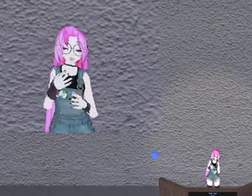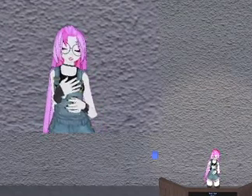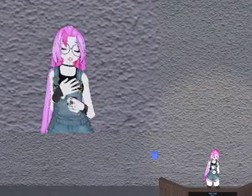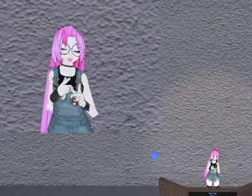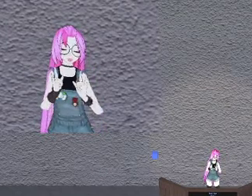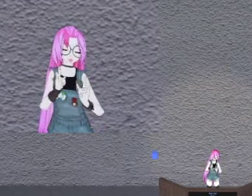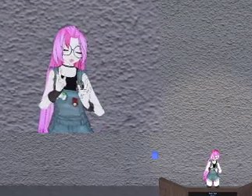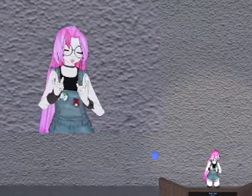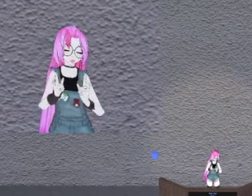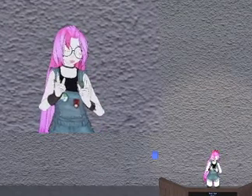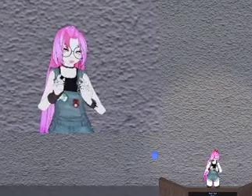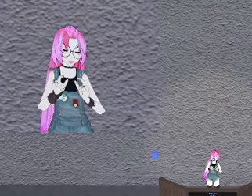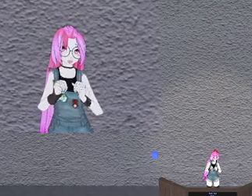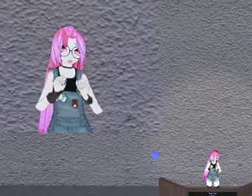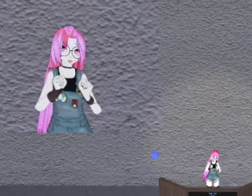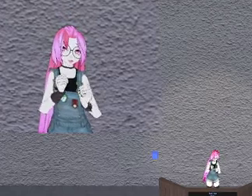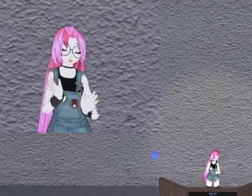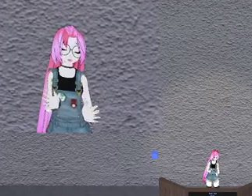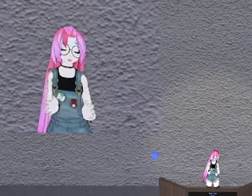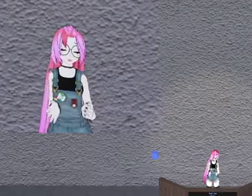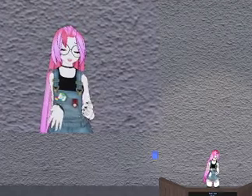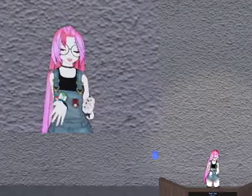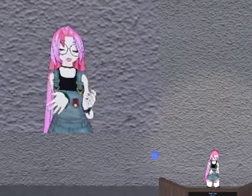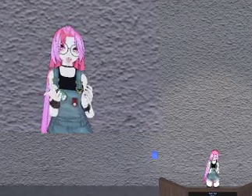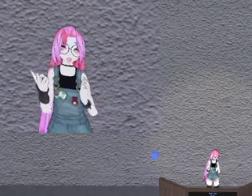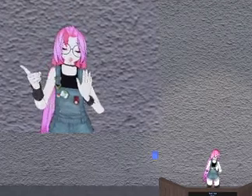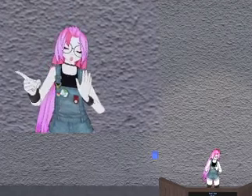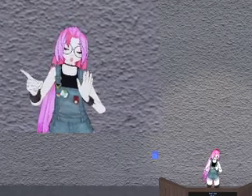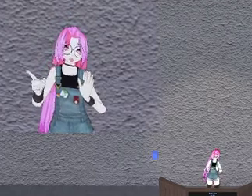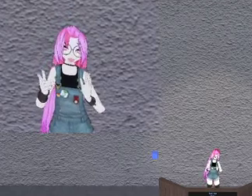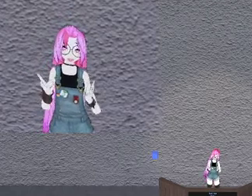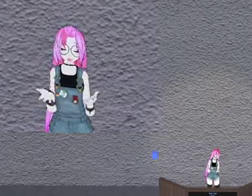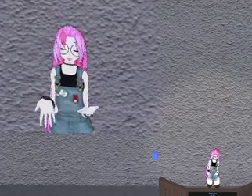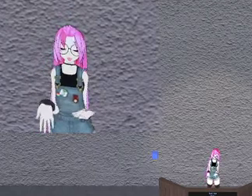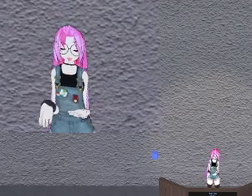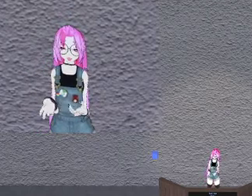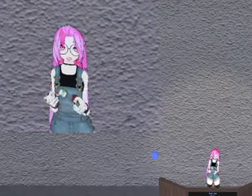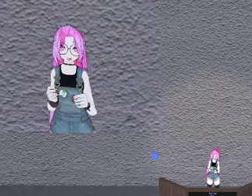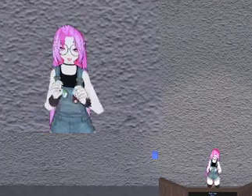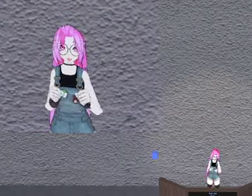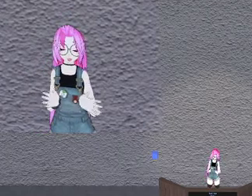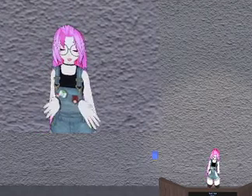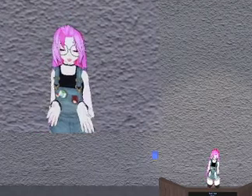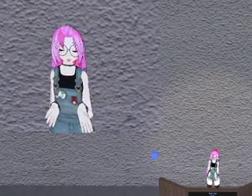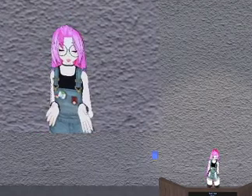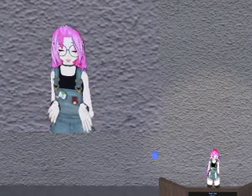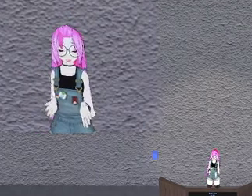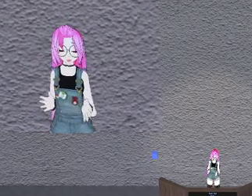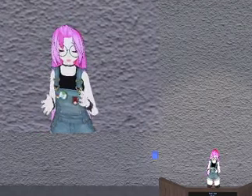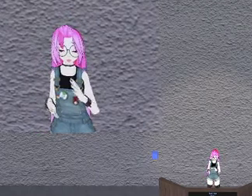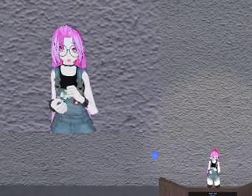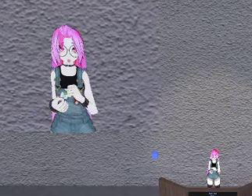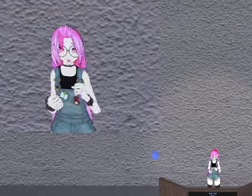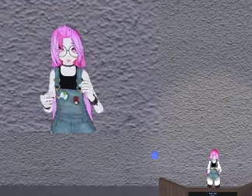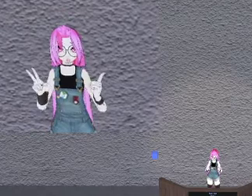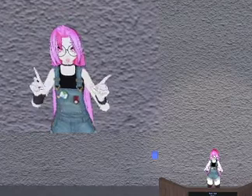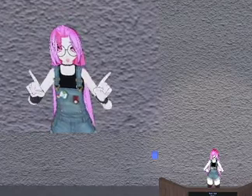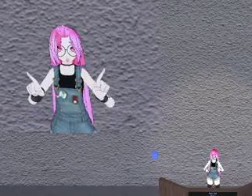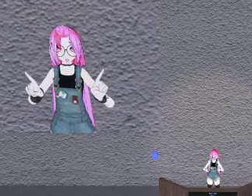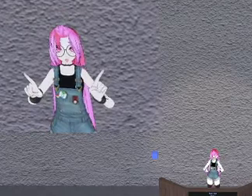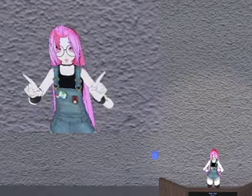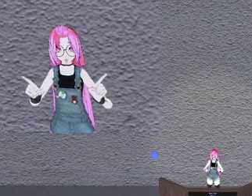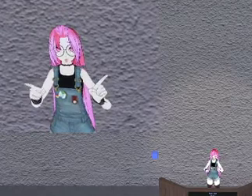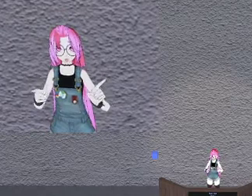My first ever interview for being an interpreter, the guy it was interpretation for a wedding. So both